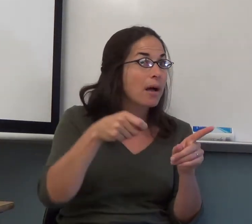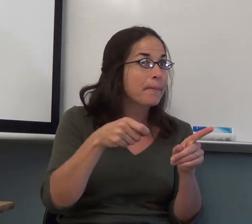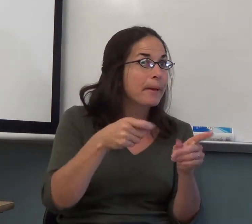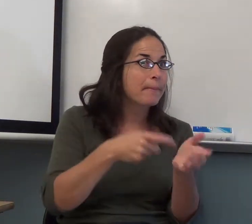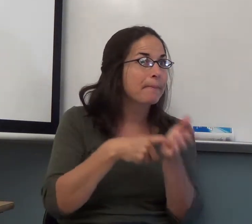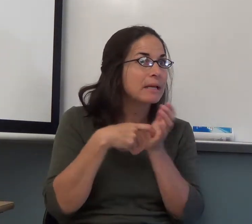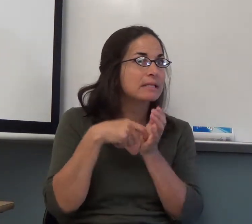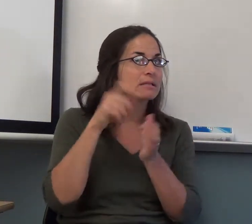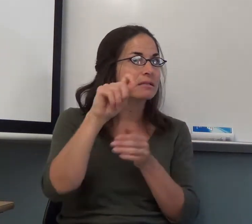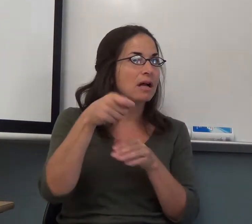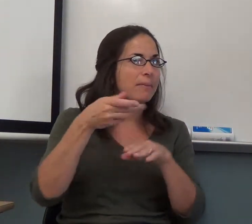after.